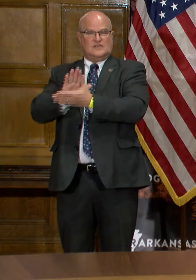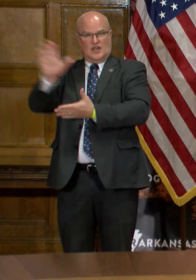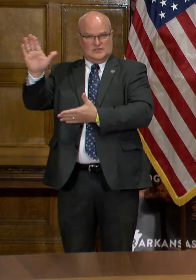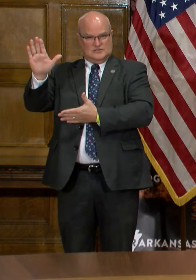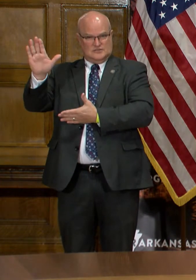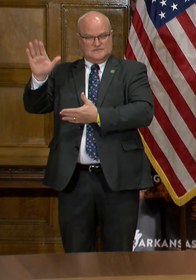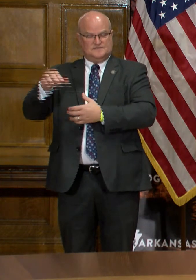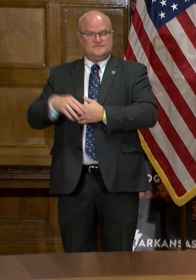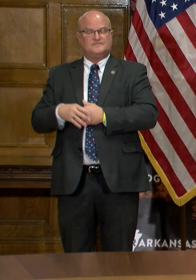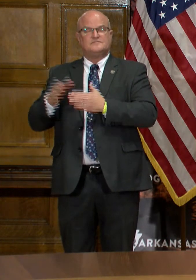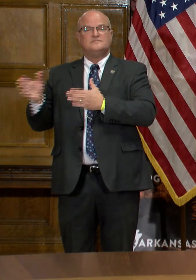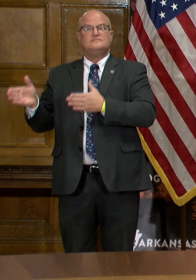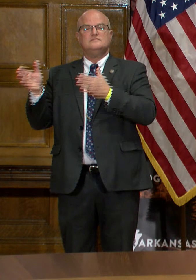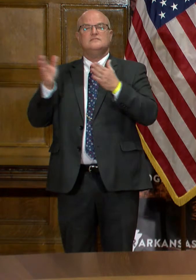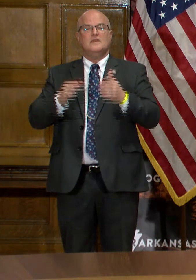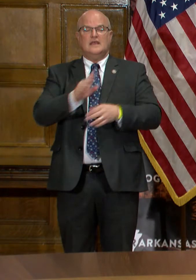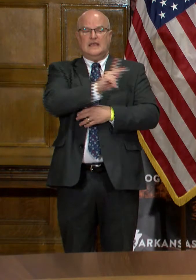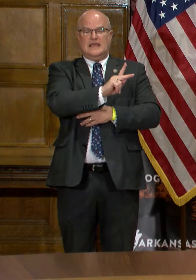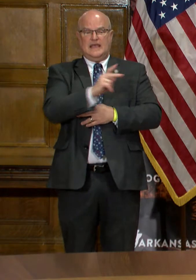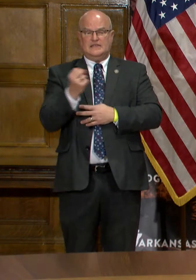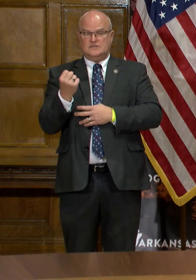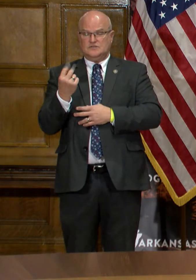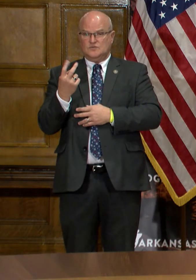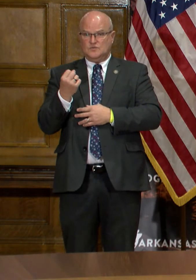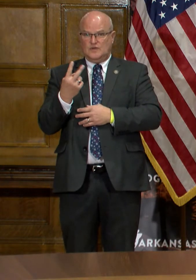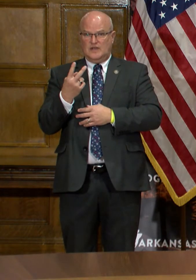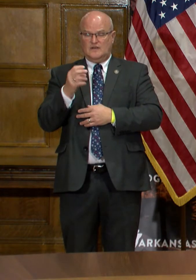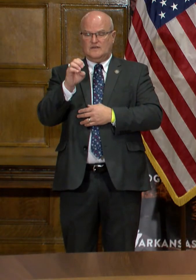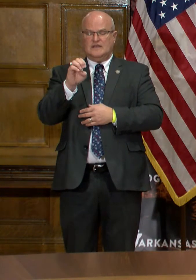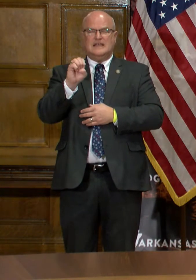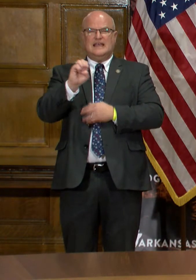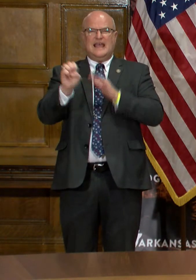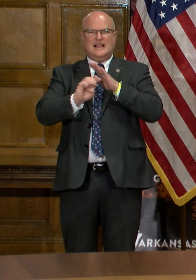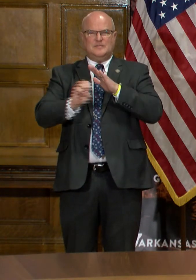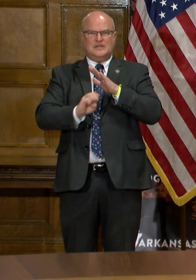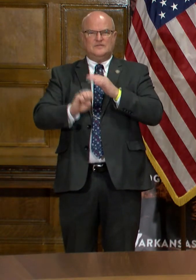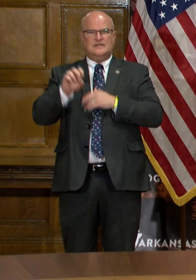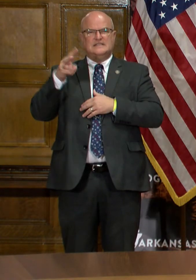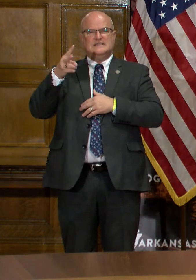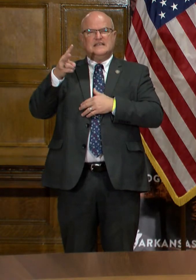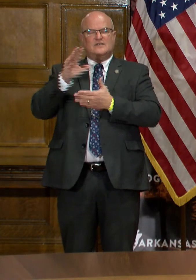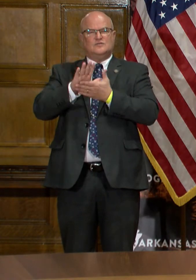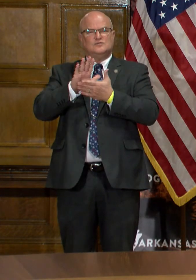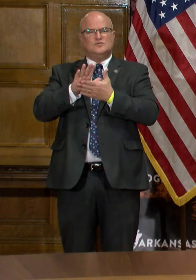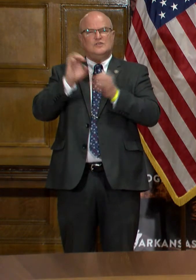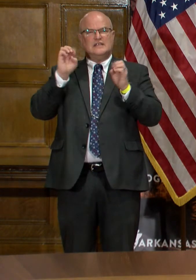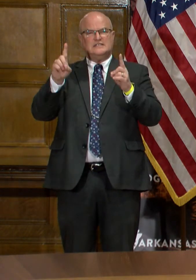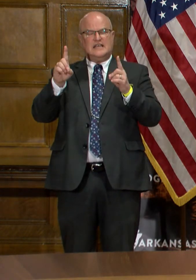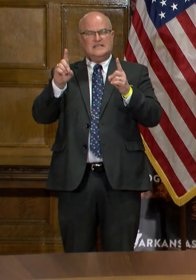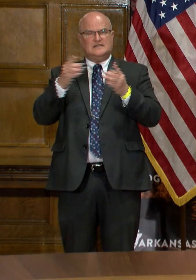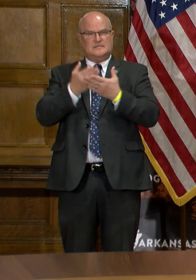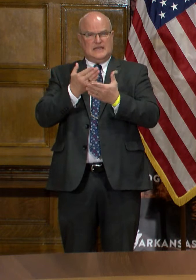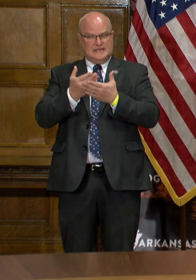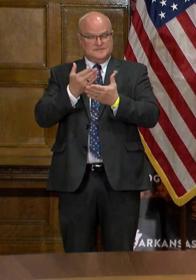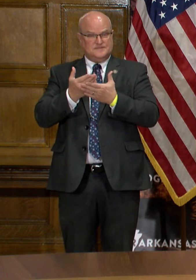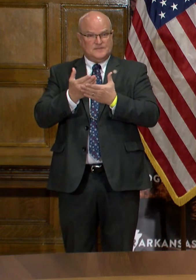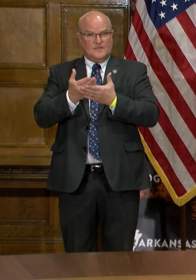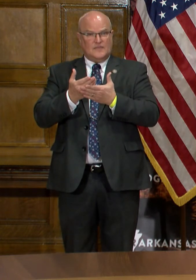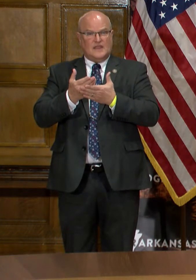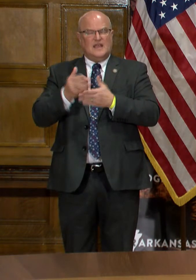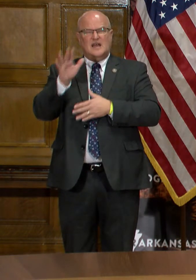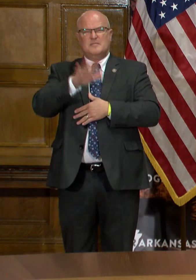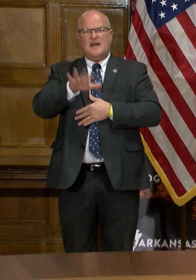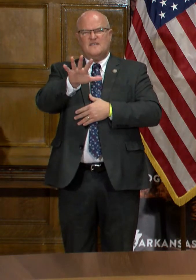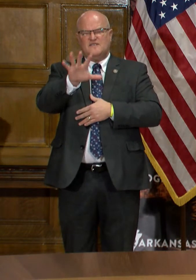education. And then for K-12, the ESSER, or the Elementary and Secondary School Education Relief Funds, will be